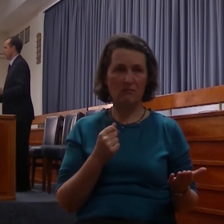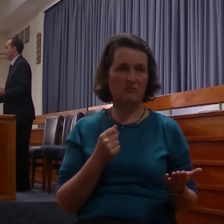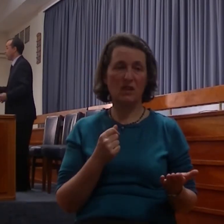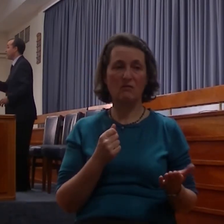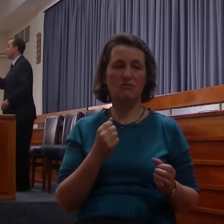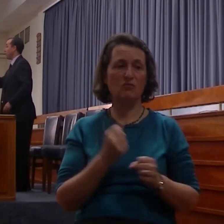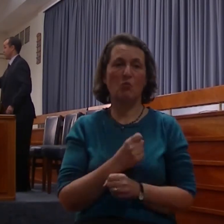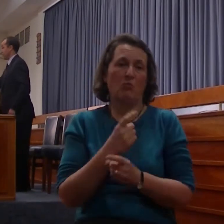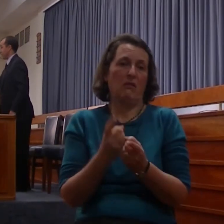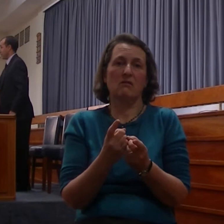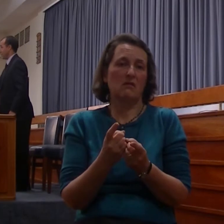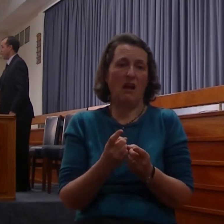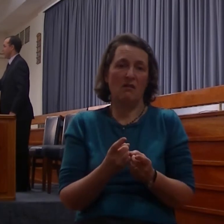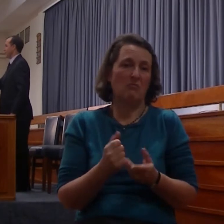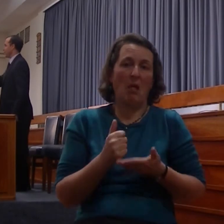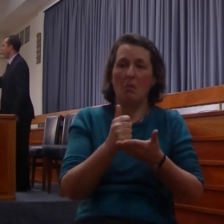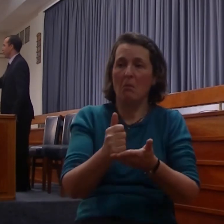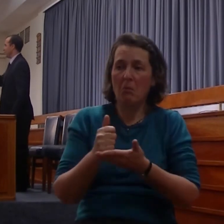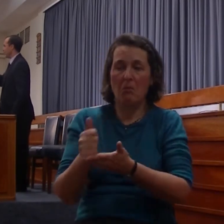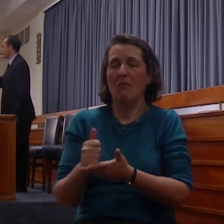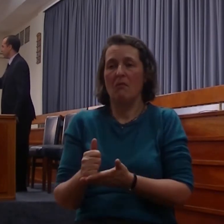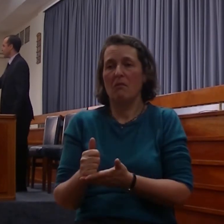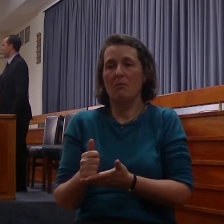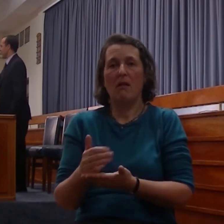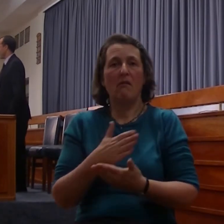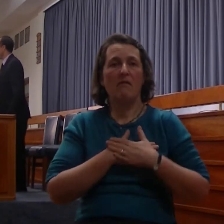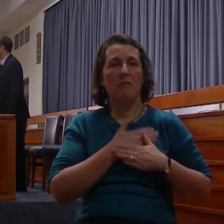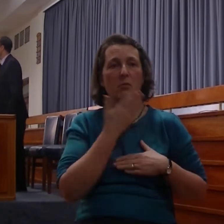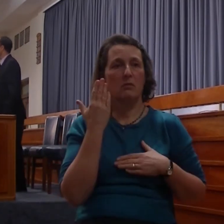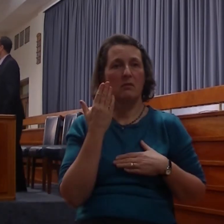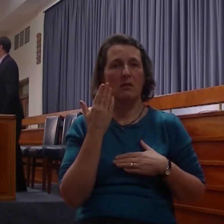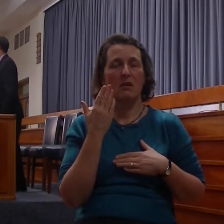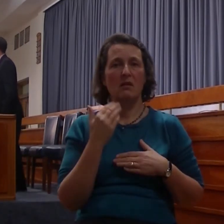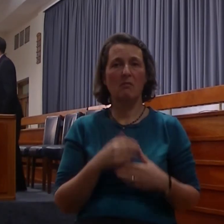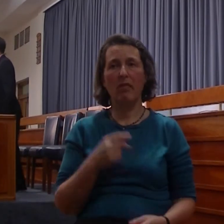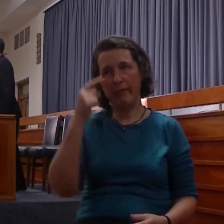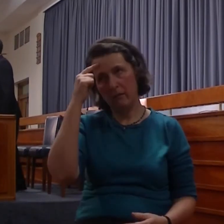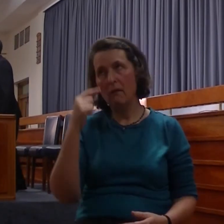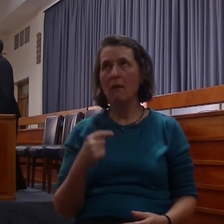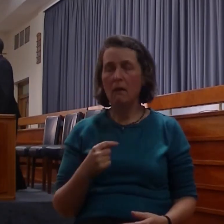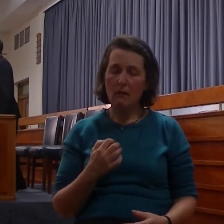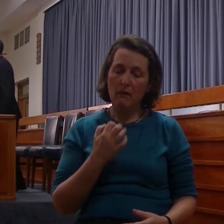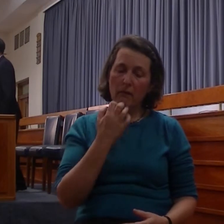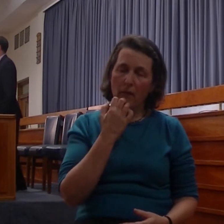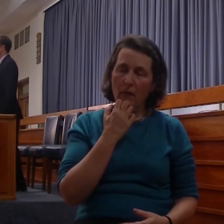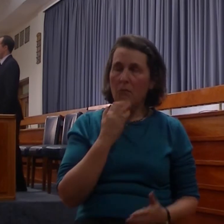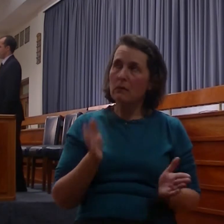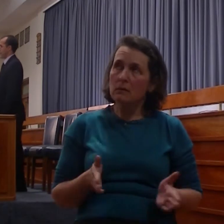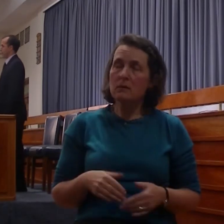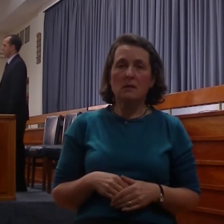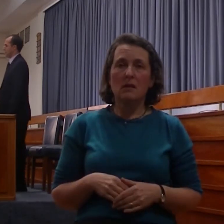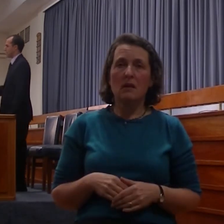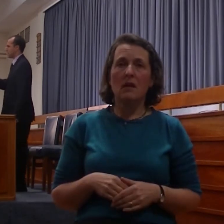so many things to people without loving people. But the worst is